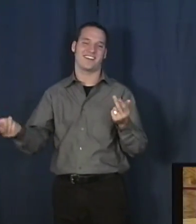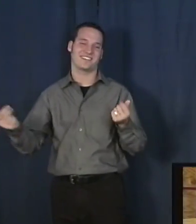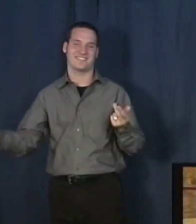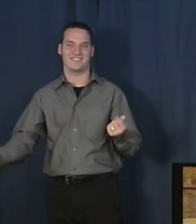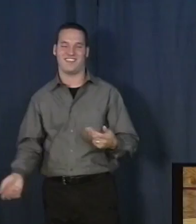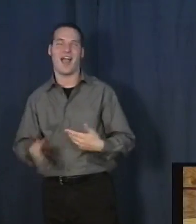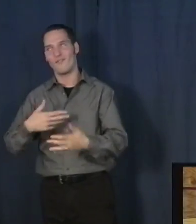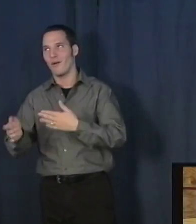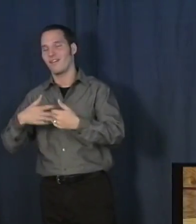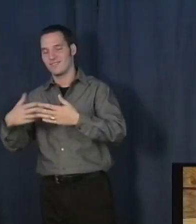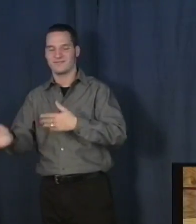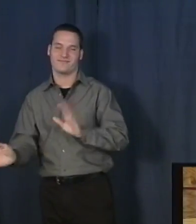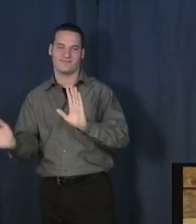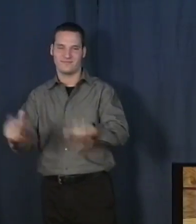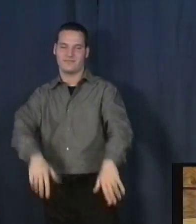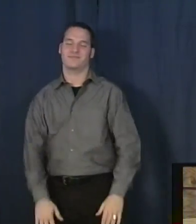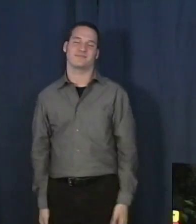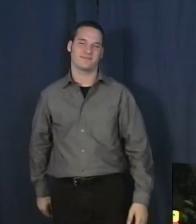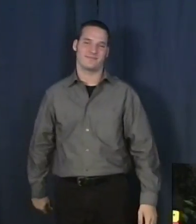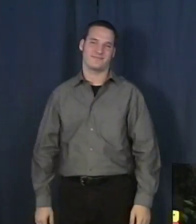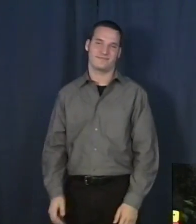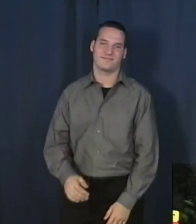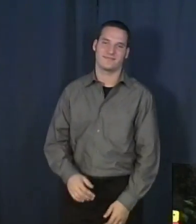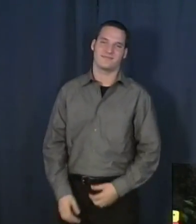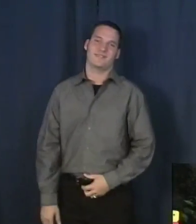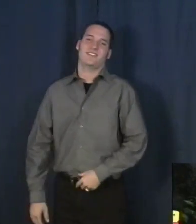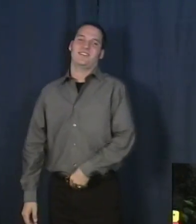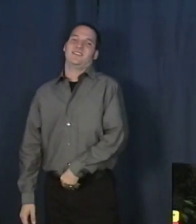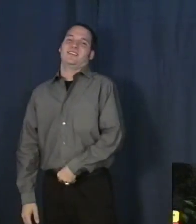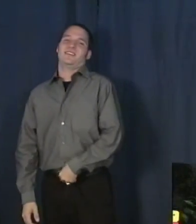Figured. Never mind. Okay.